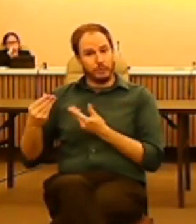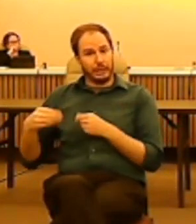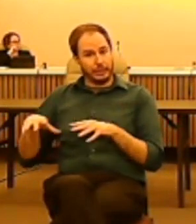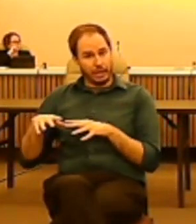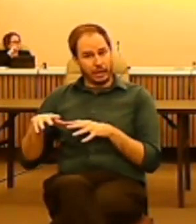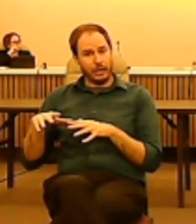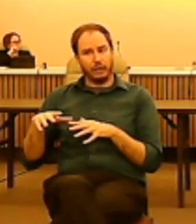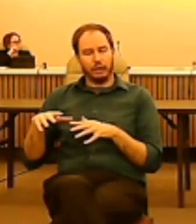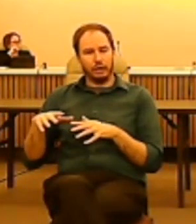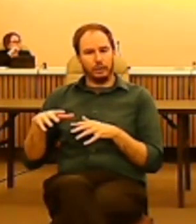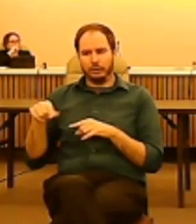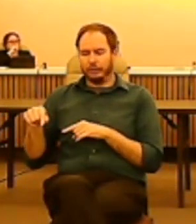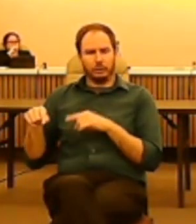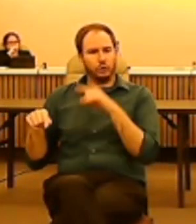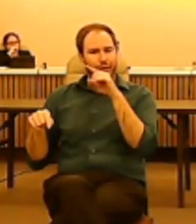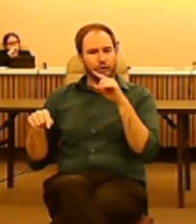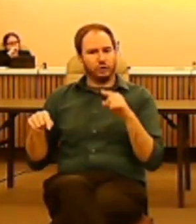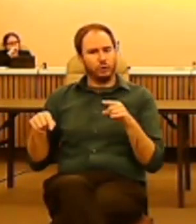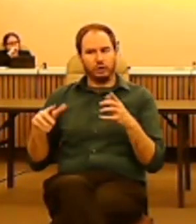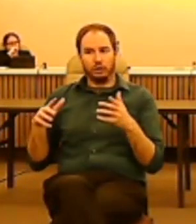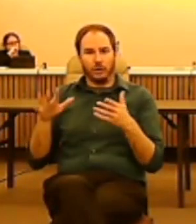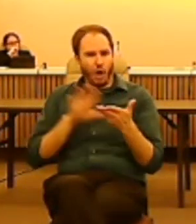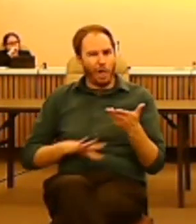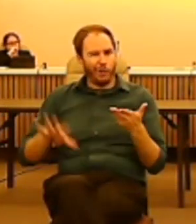which land to buy?